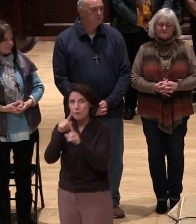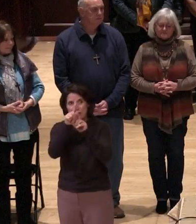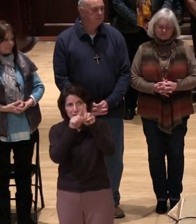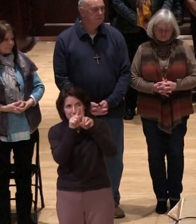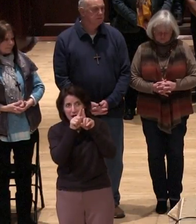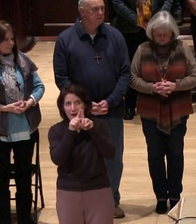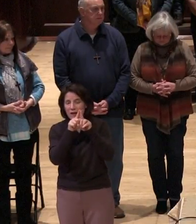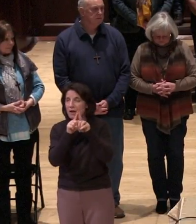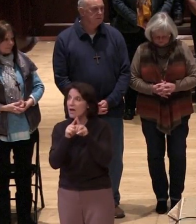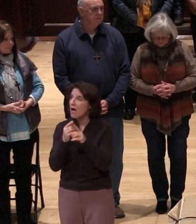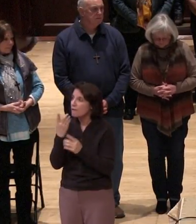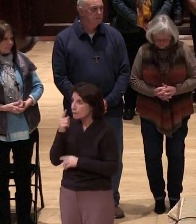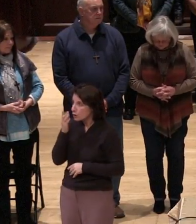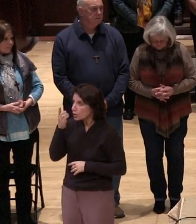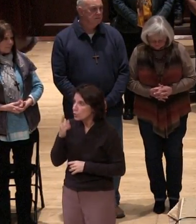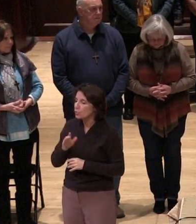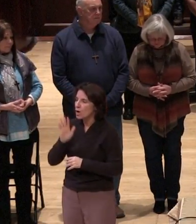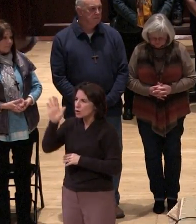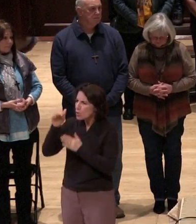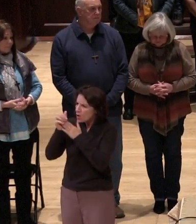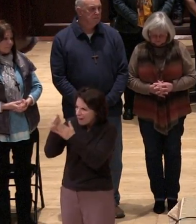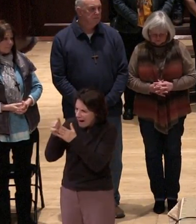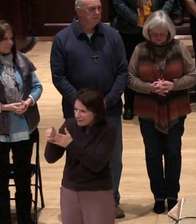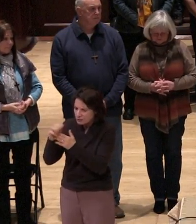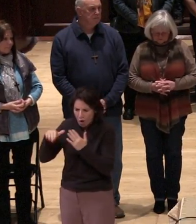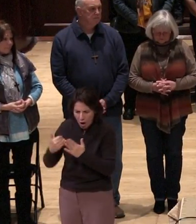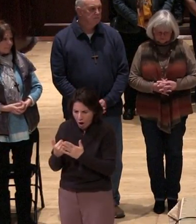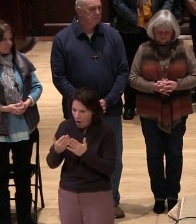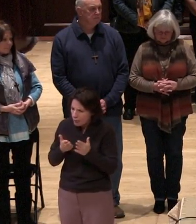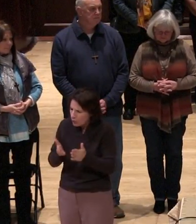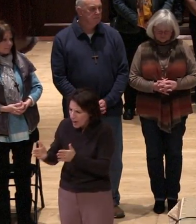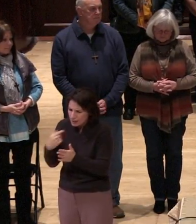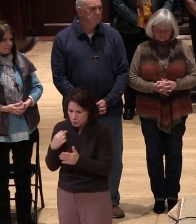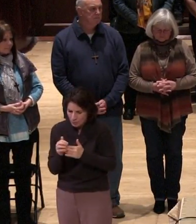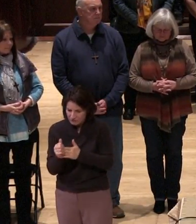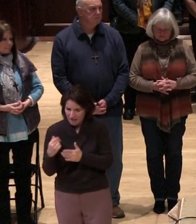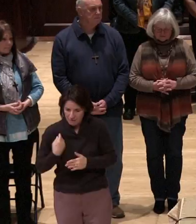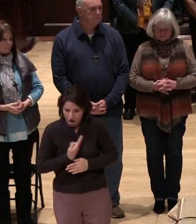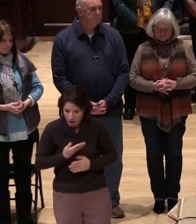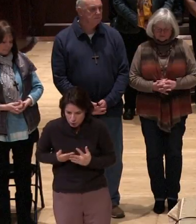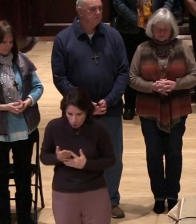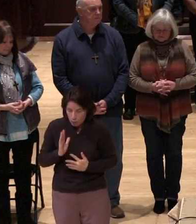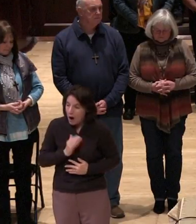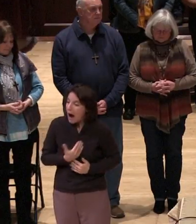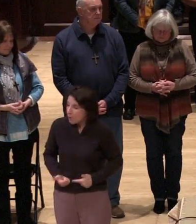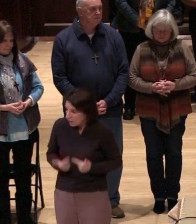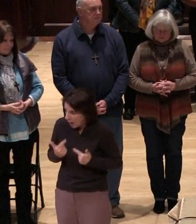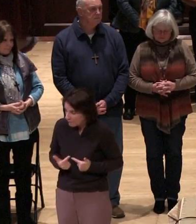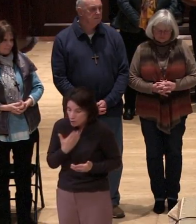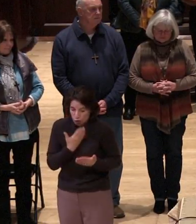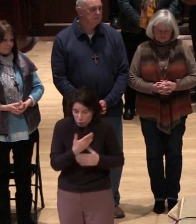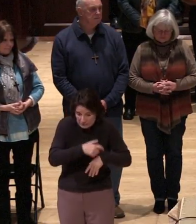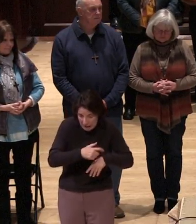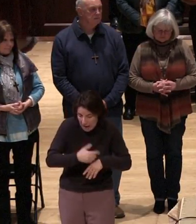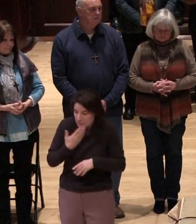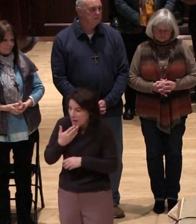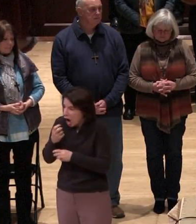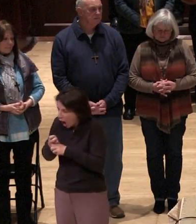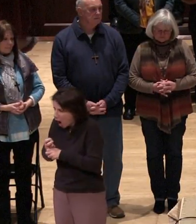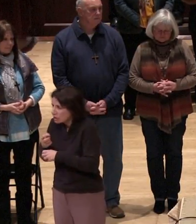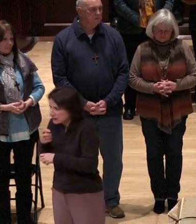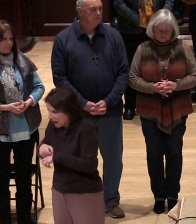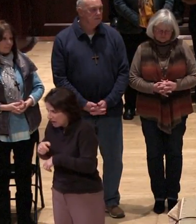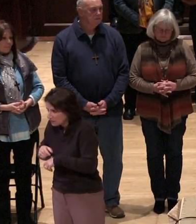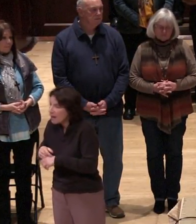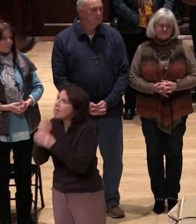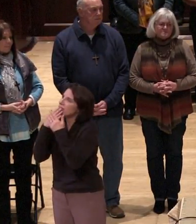your guidance, for all the ways that you've led us through life, through the good times and the hard times. Thank you for trusting us that